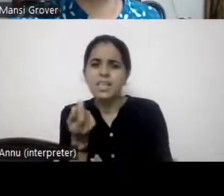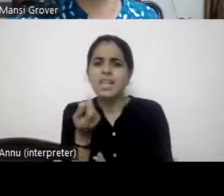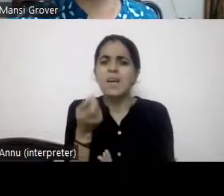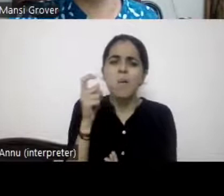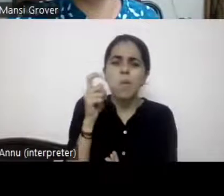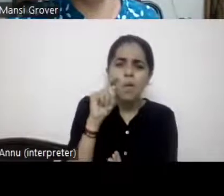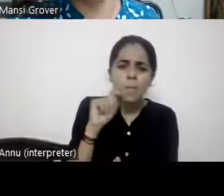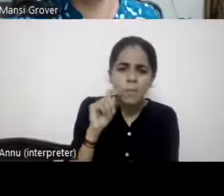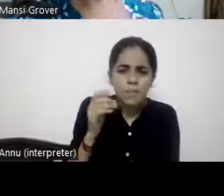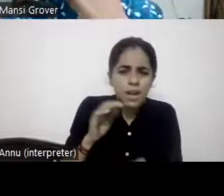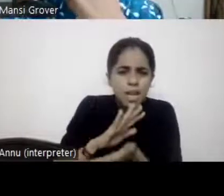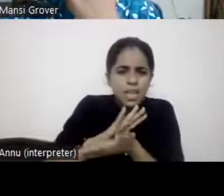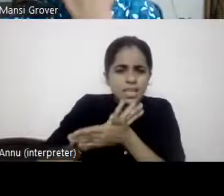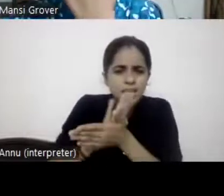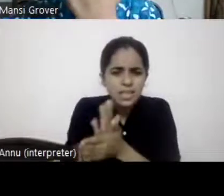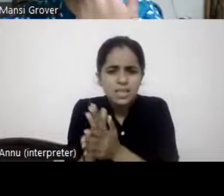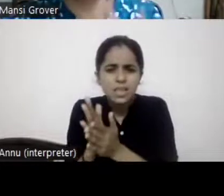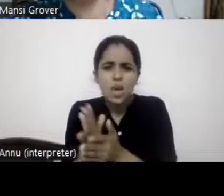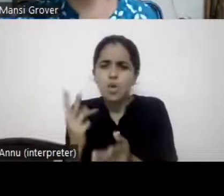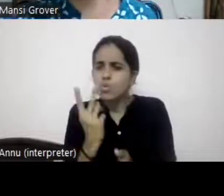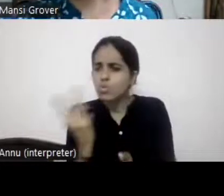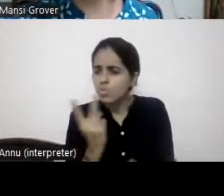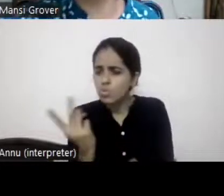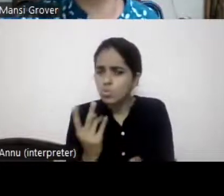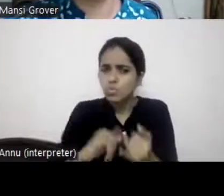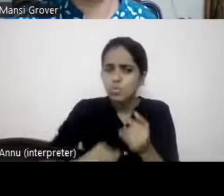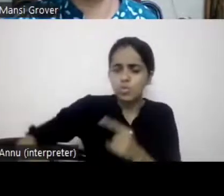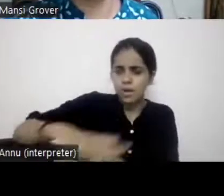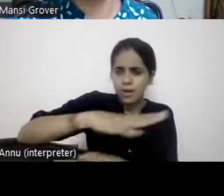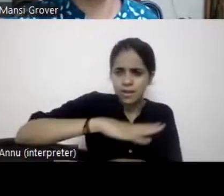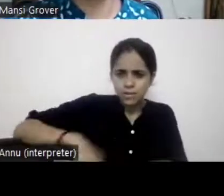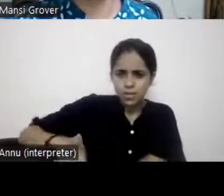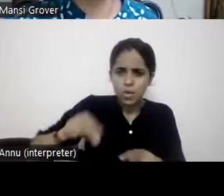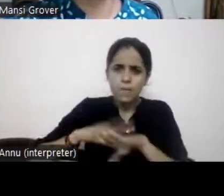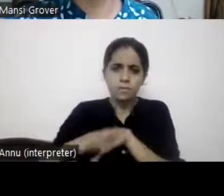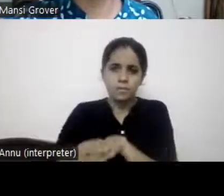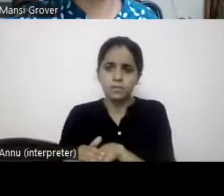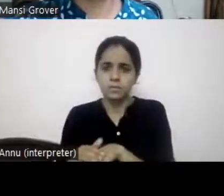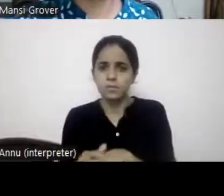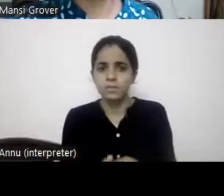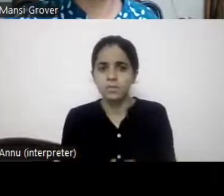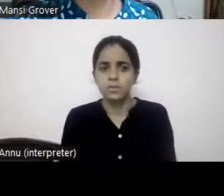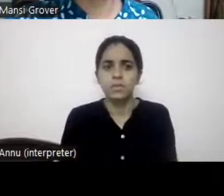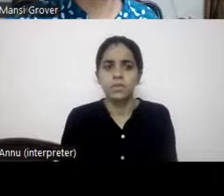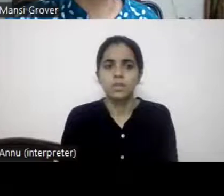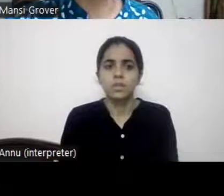the intersection of these two social categories of experience?